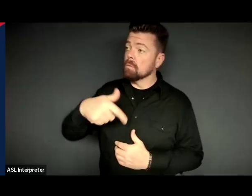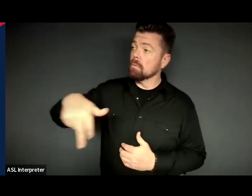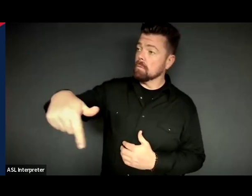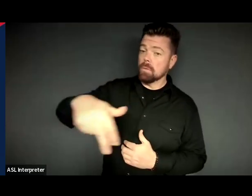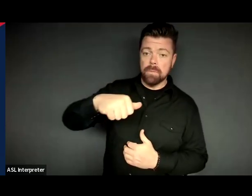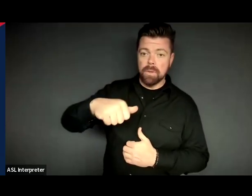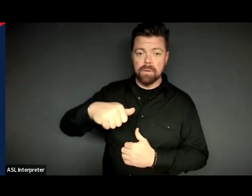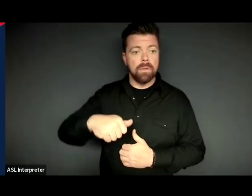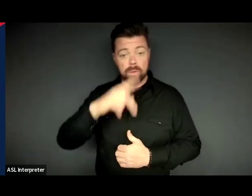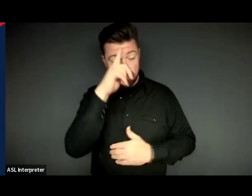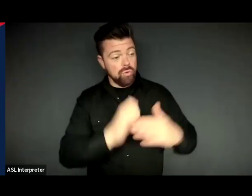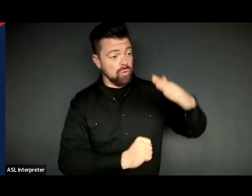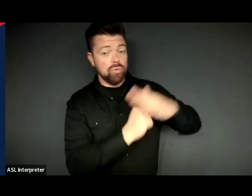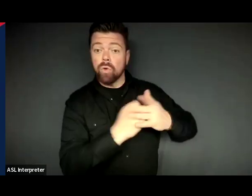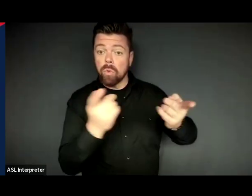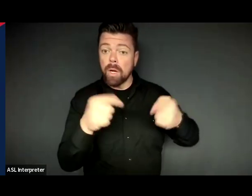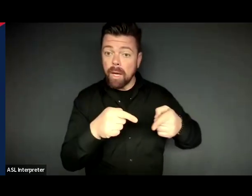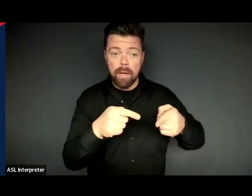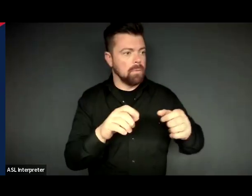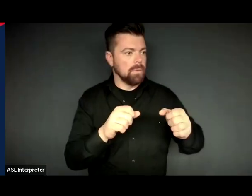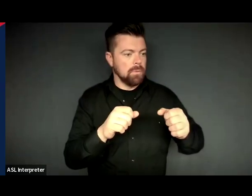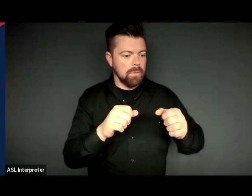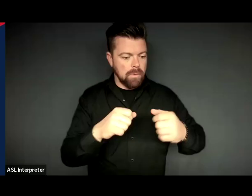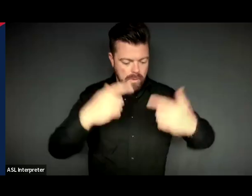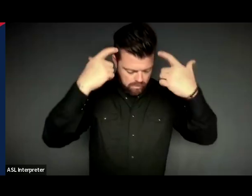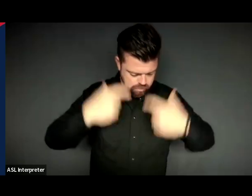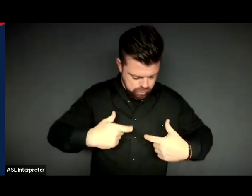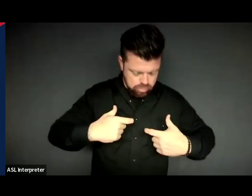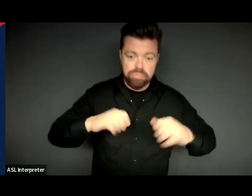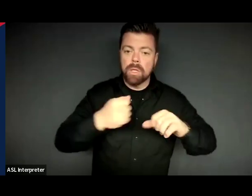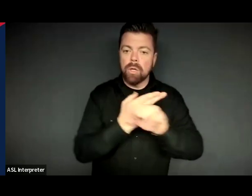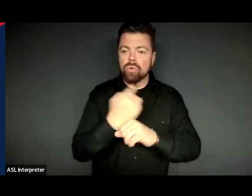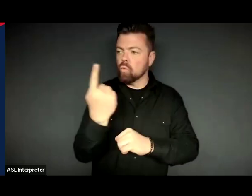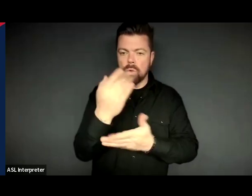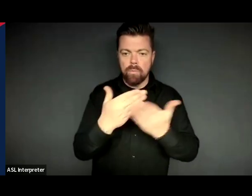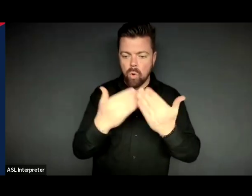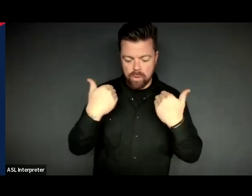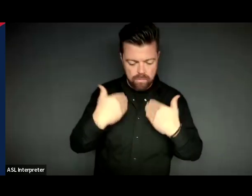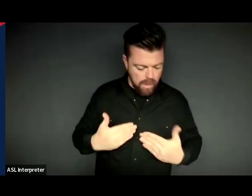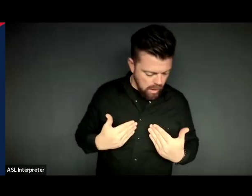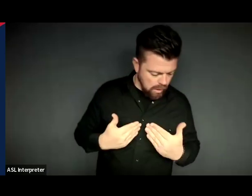With stroke, they still have use of one side of their body, so they might be walking around. With